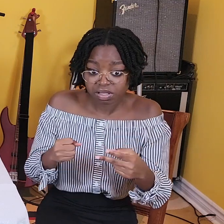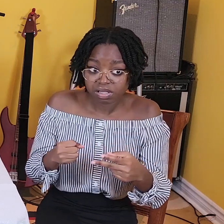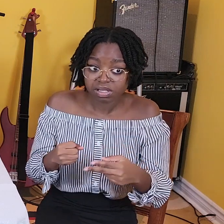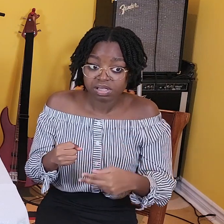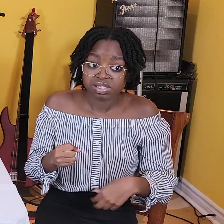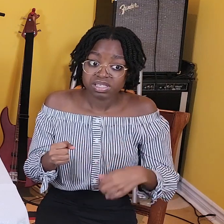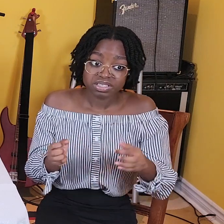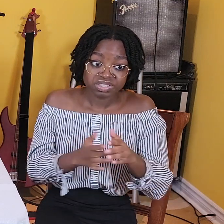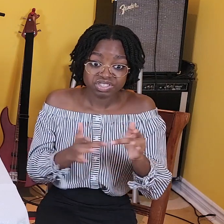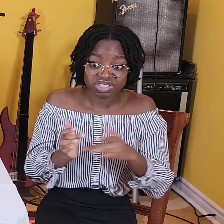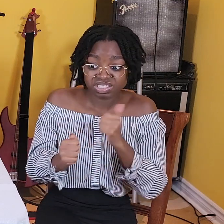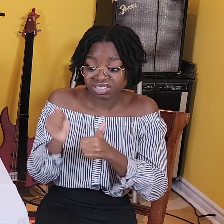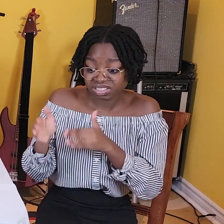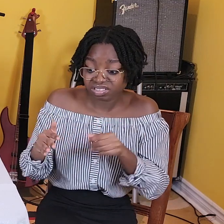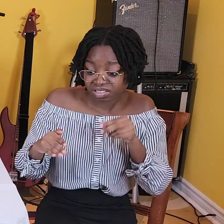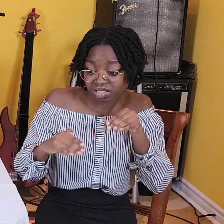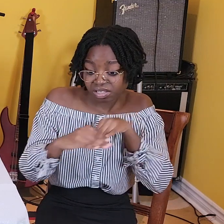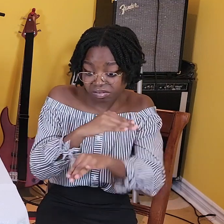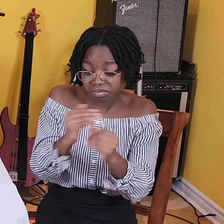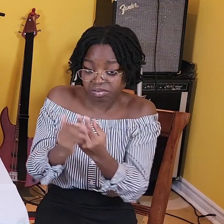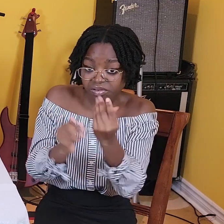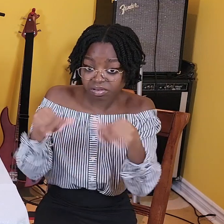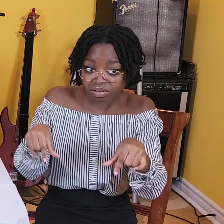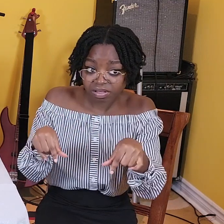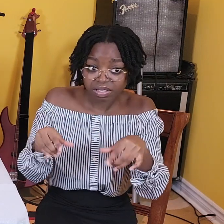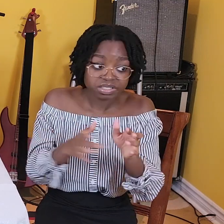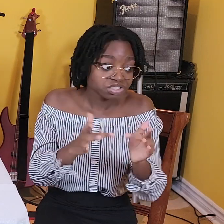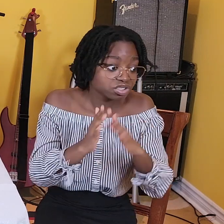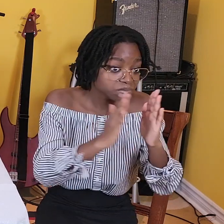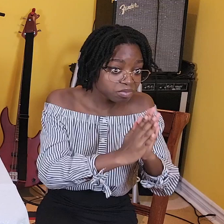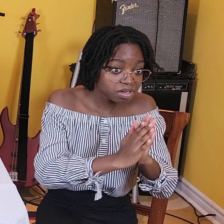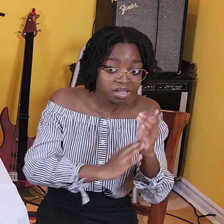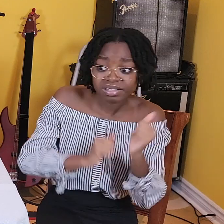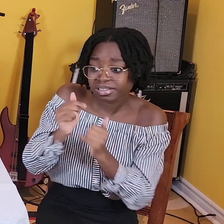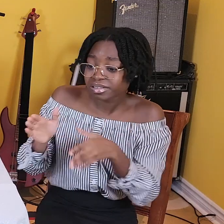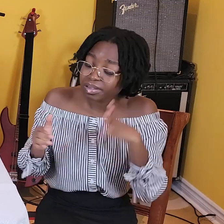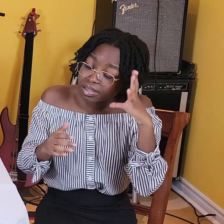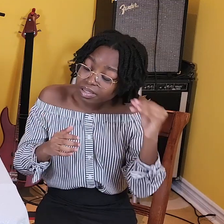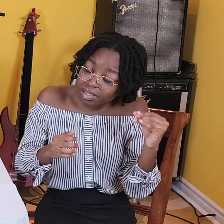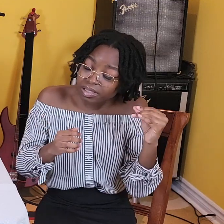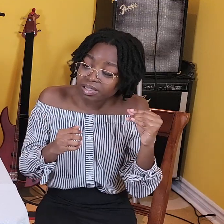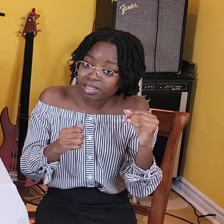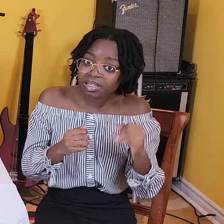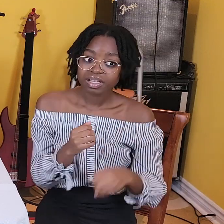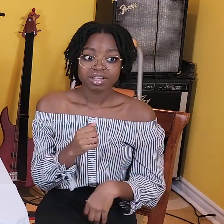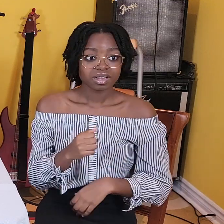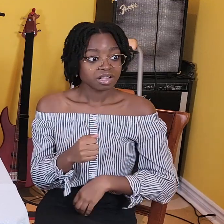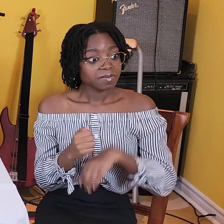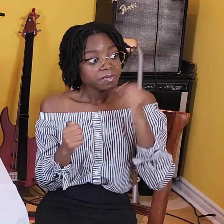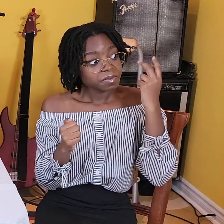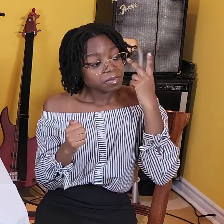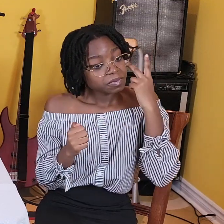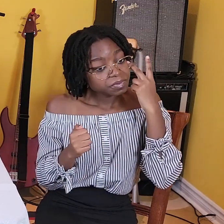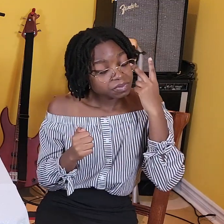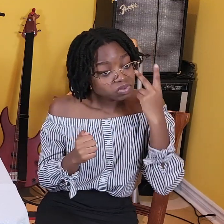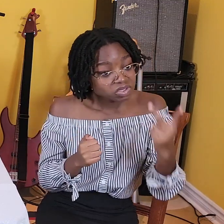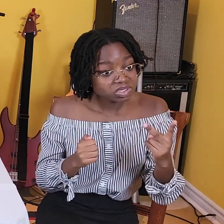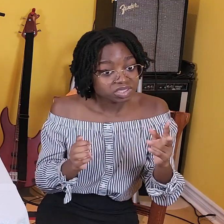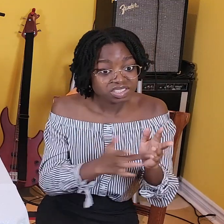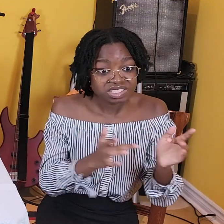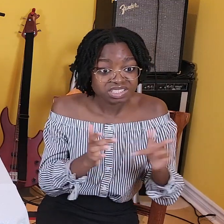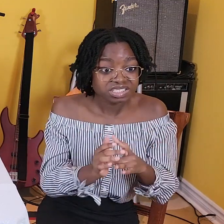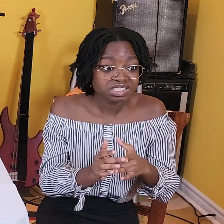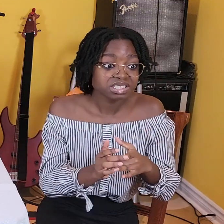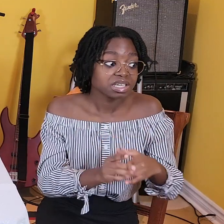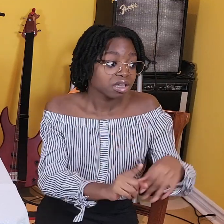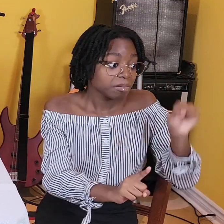praying, the disciples falling asleep. Then we see Judas coming to betray him with a kiss.